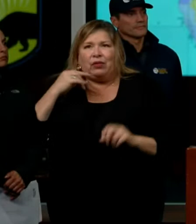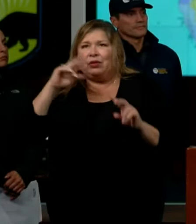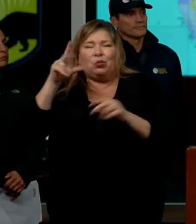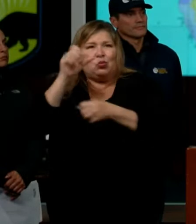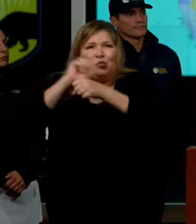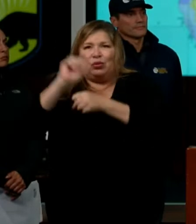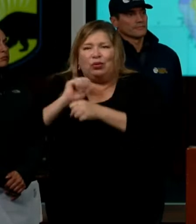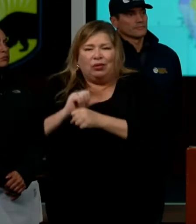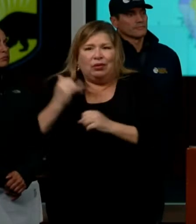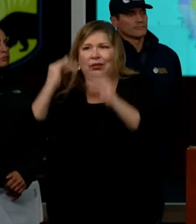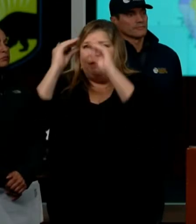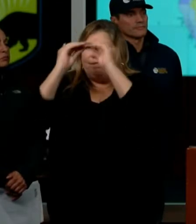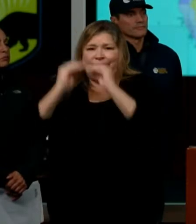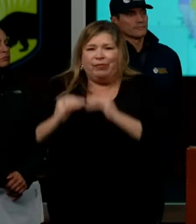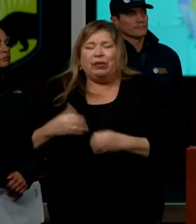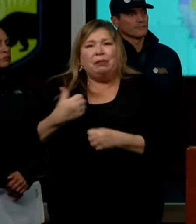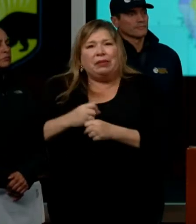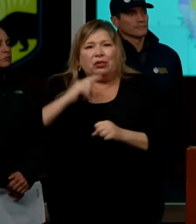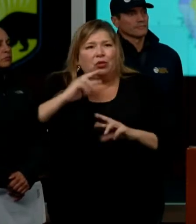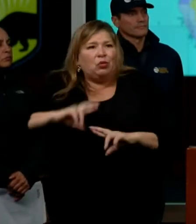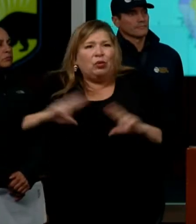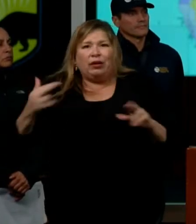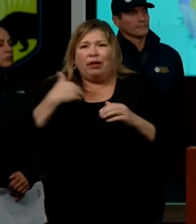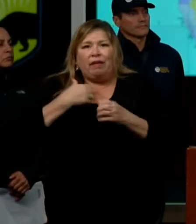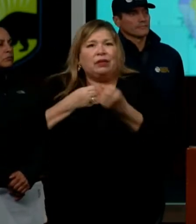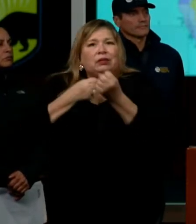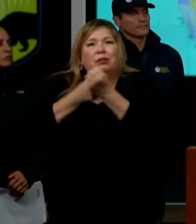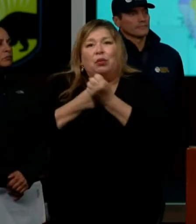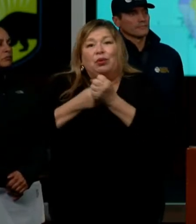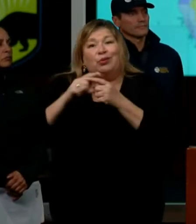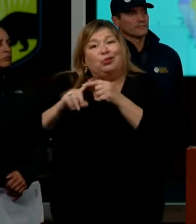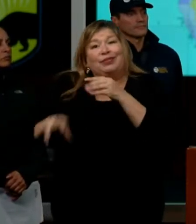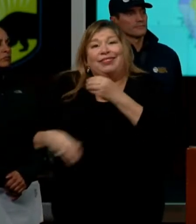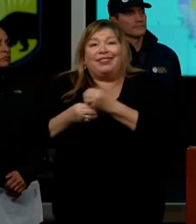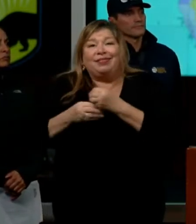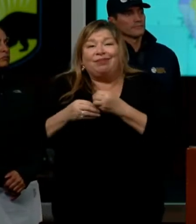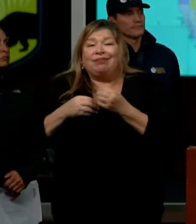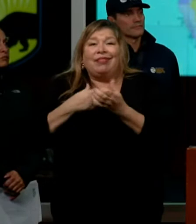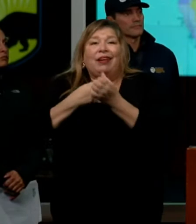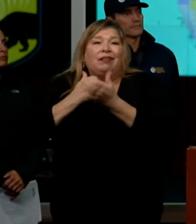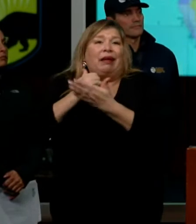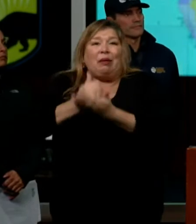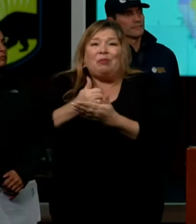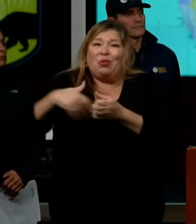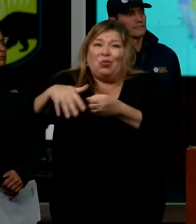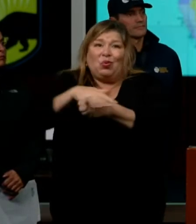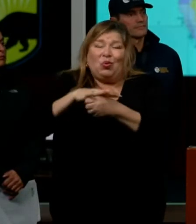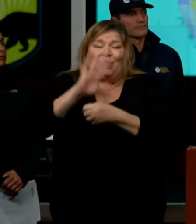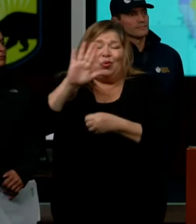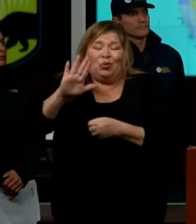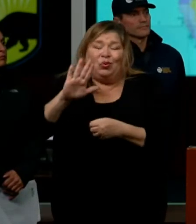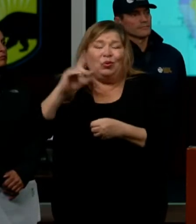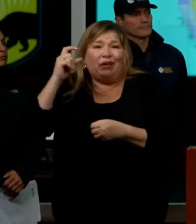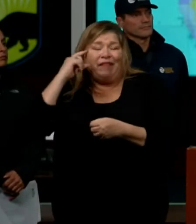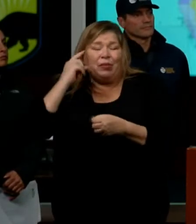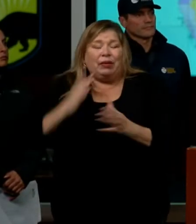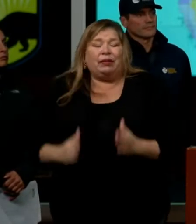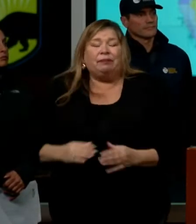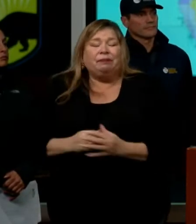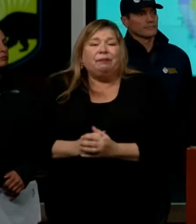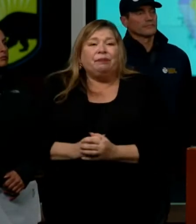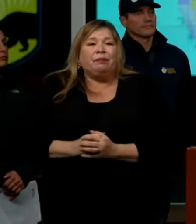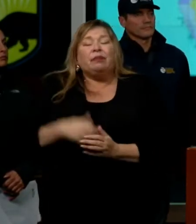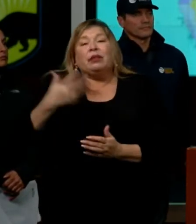make sure that we have the support to supplement with our local officials. We continue to,